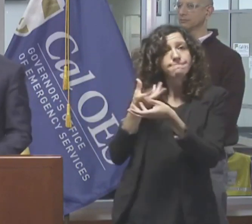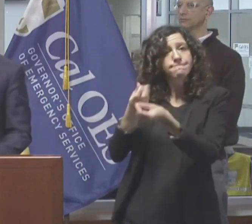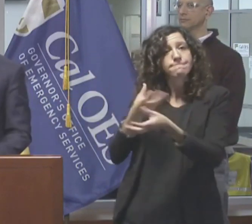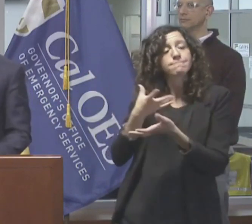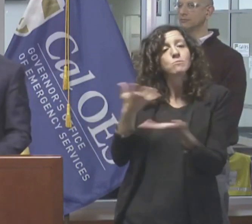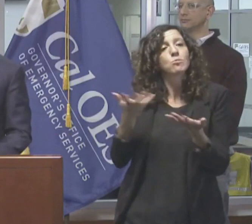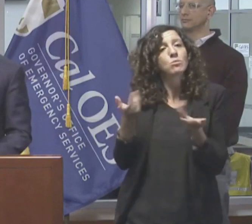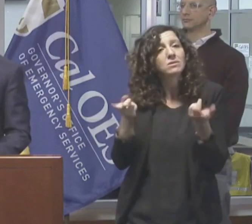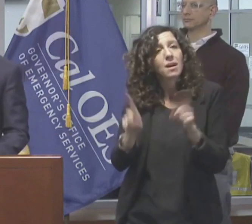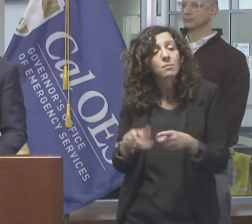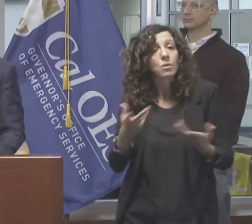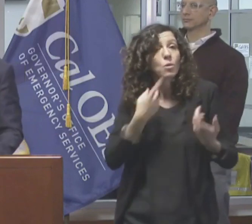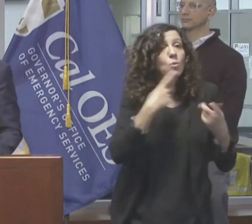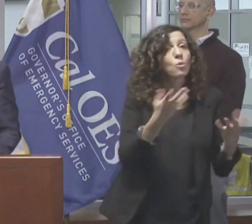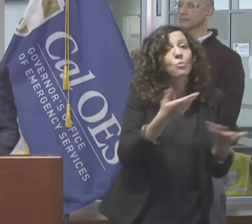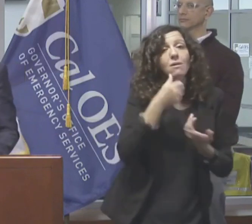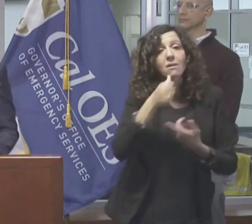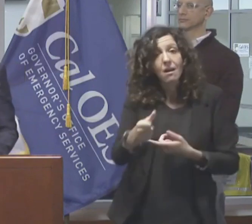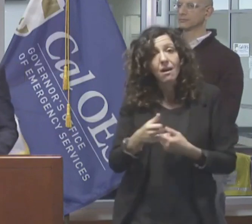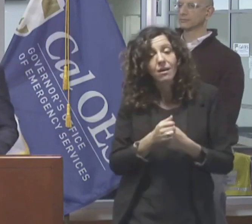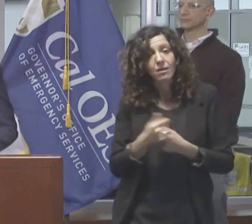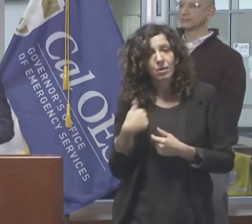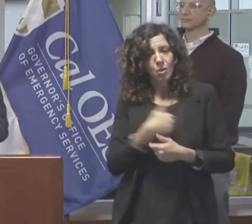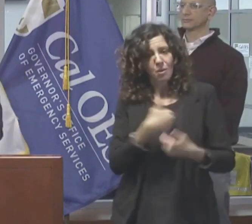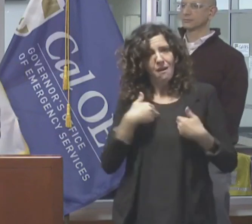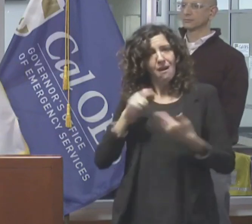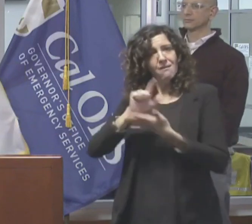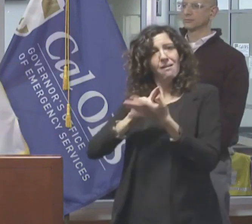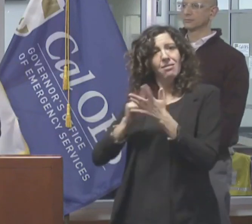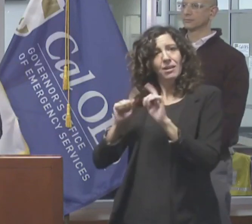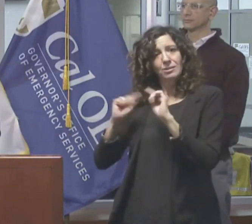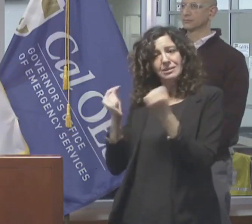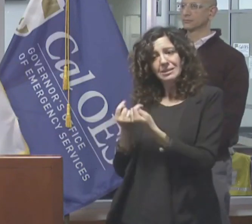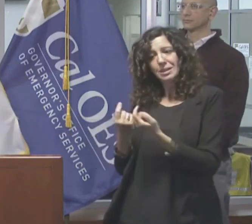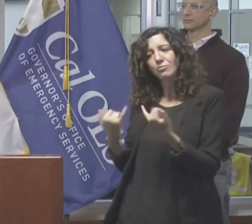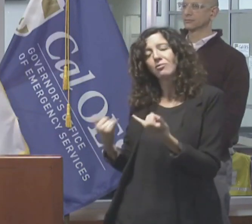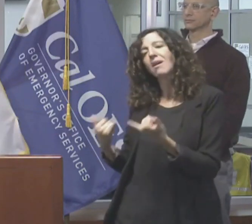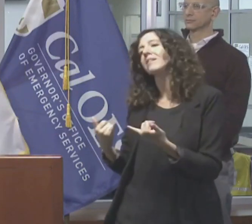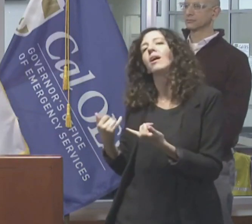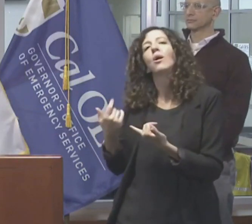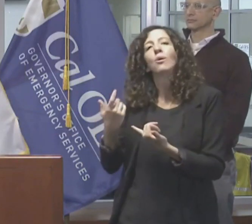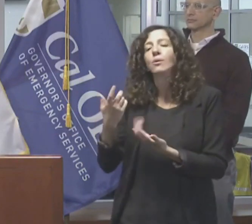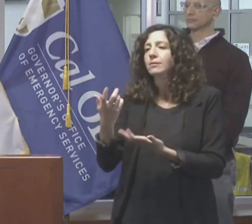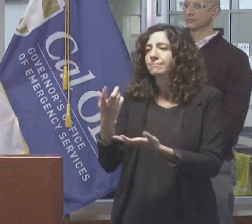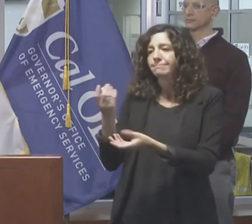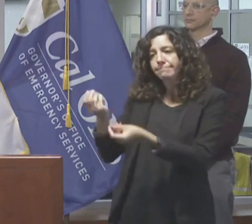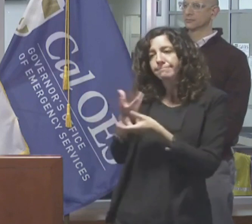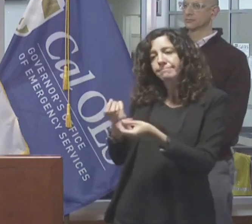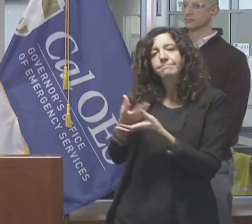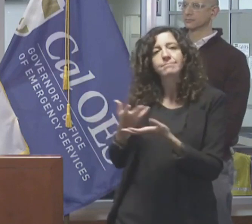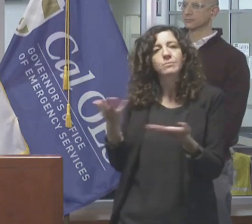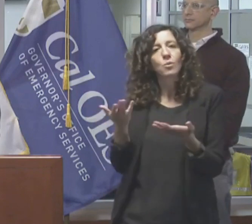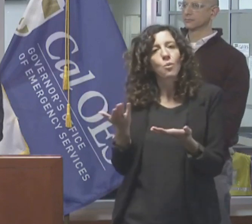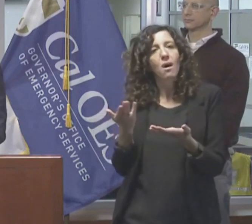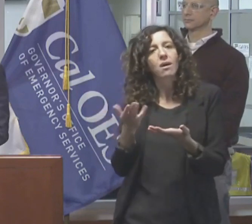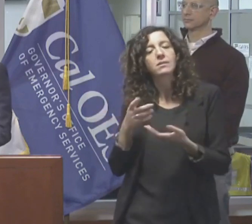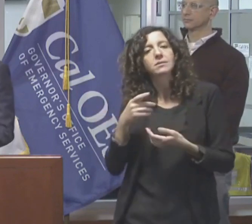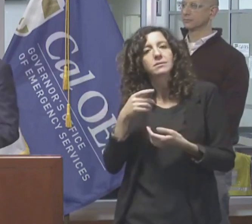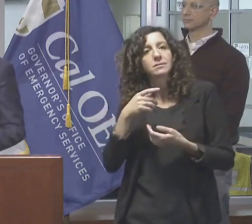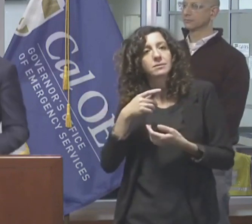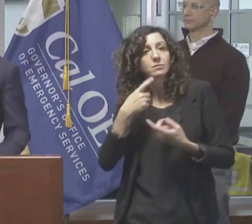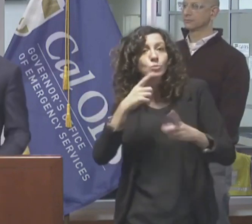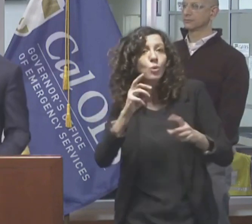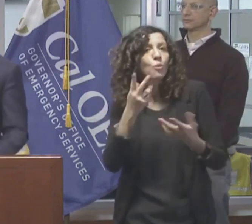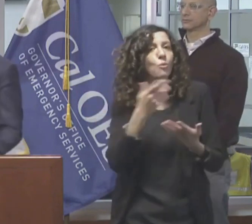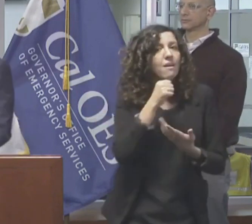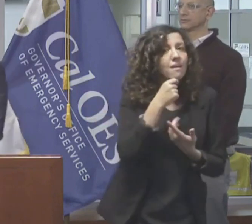real-time information. We have our legal team that is reviewing all of those questions in detail. We're working with the FAA